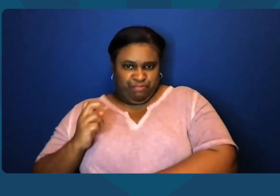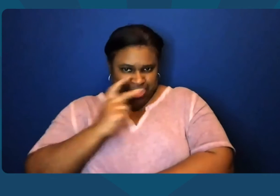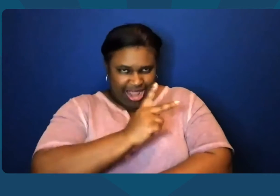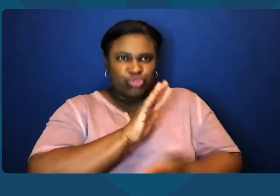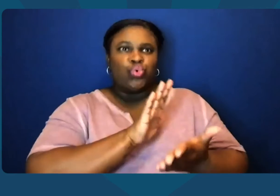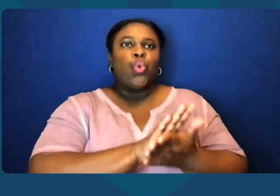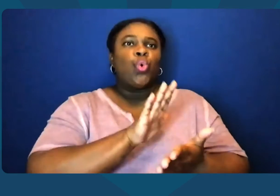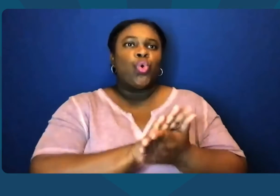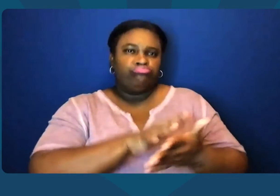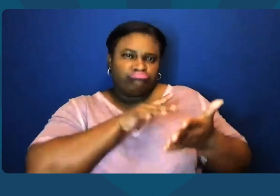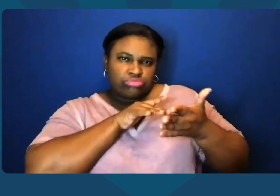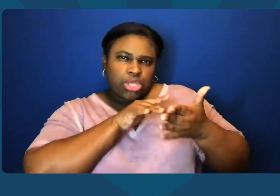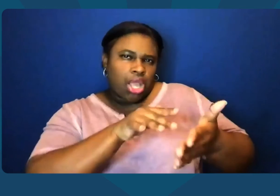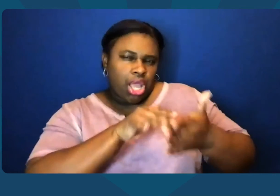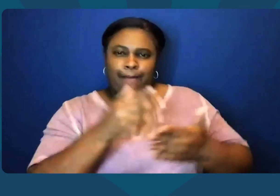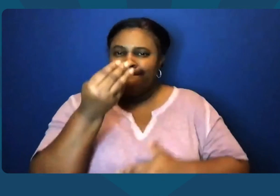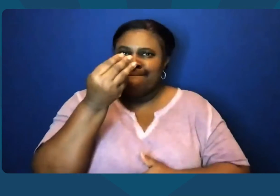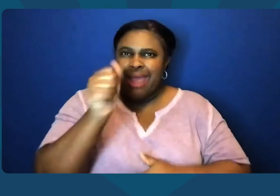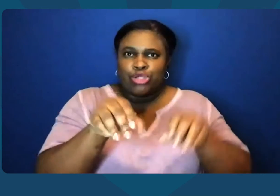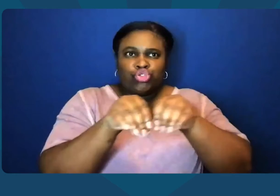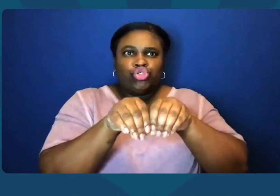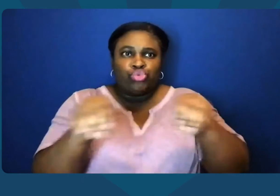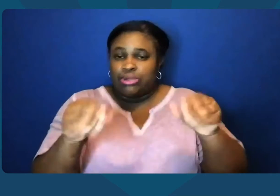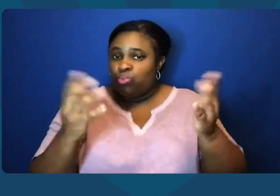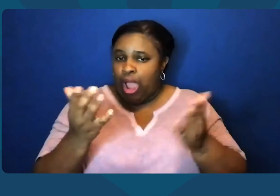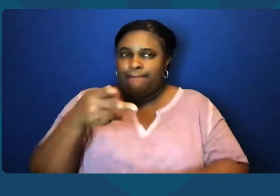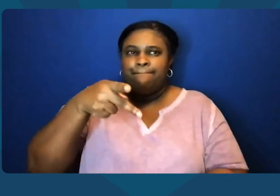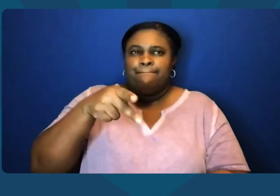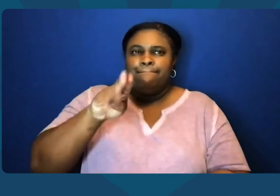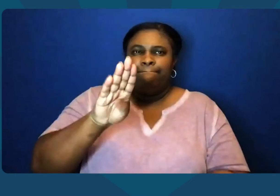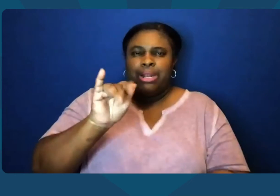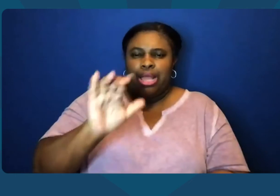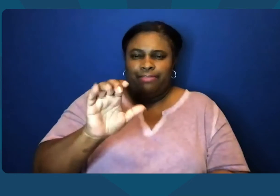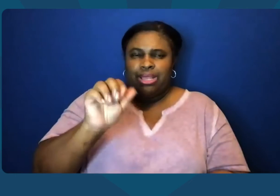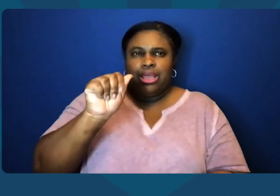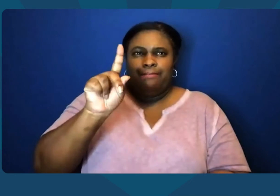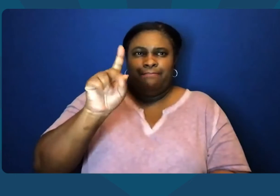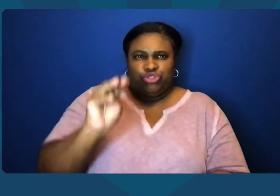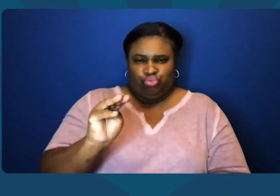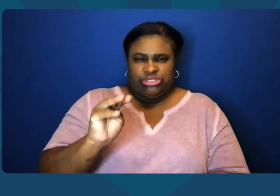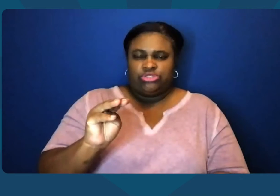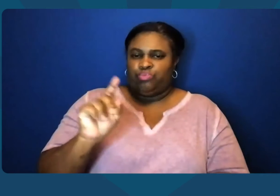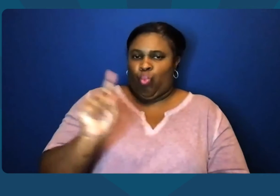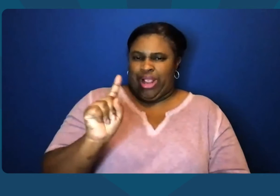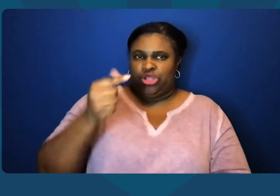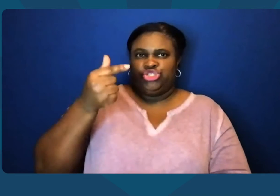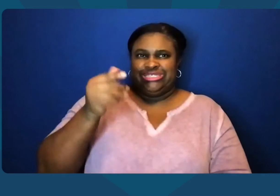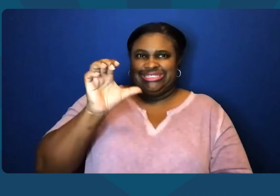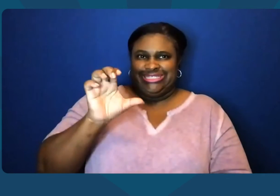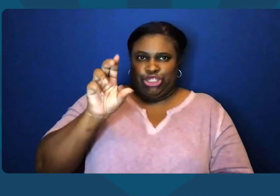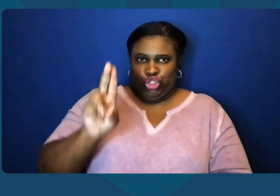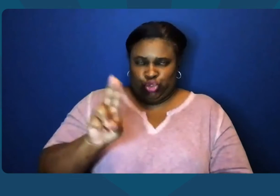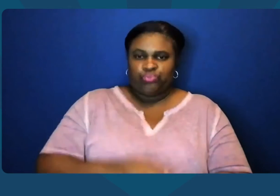I went back to school while working to get my master's degree in public administration at